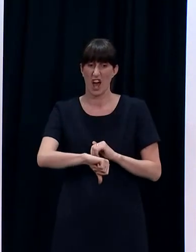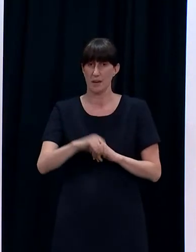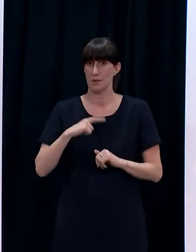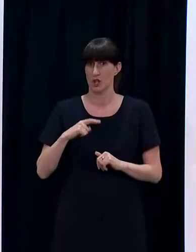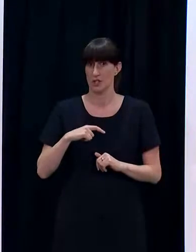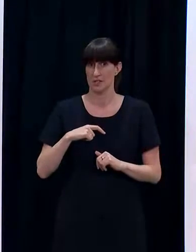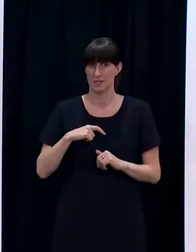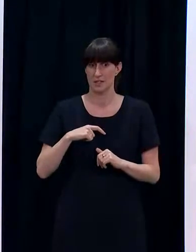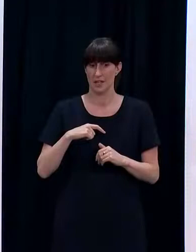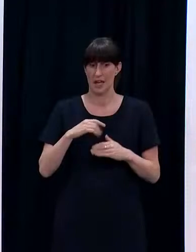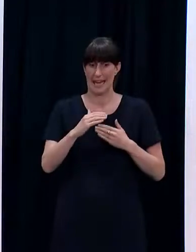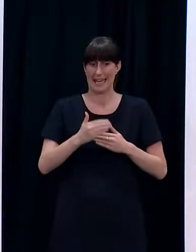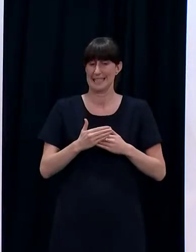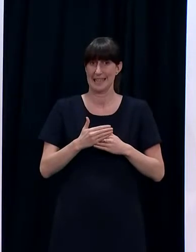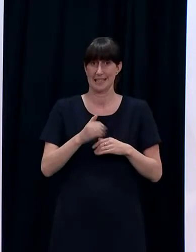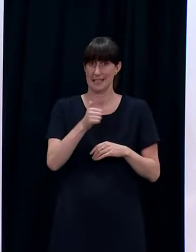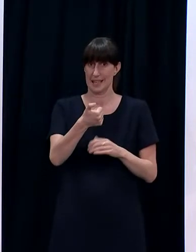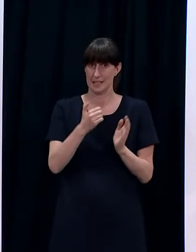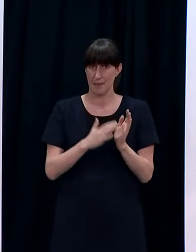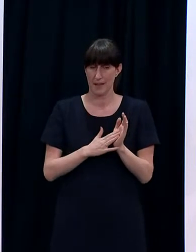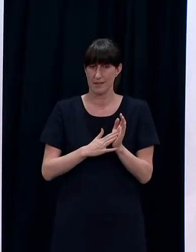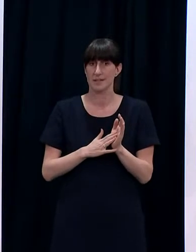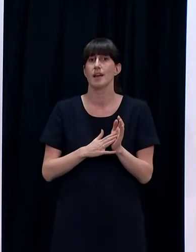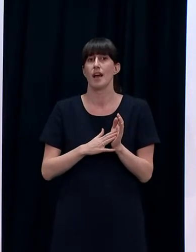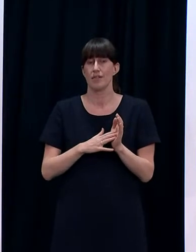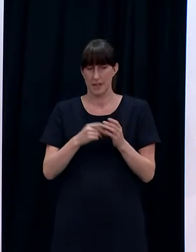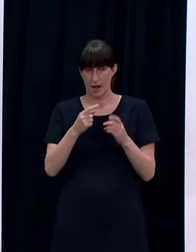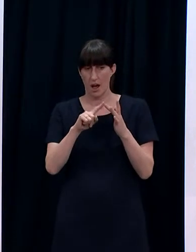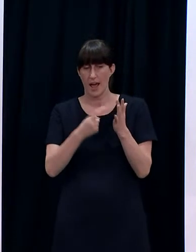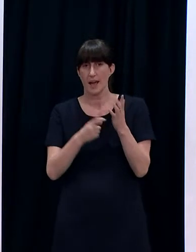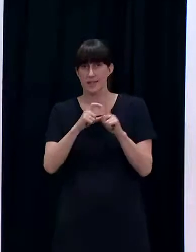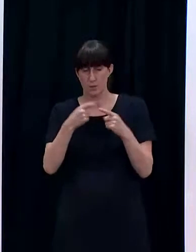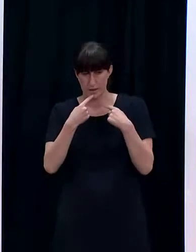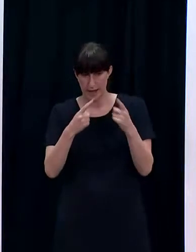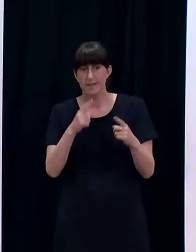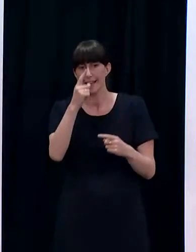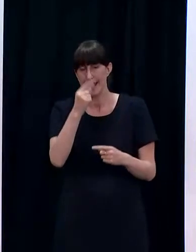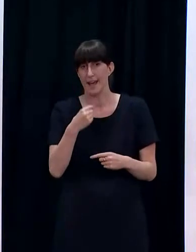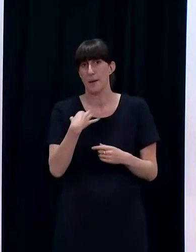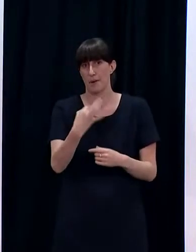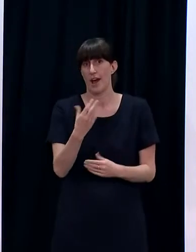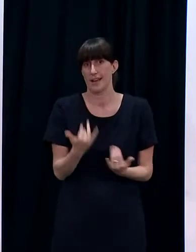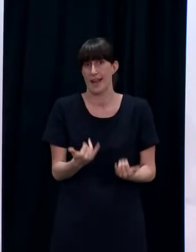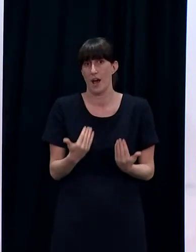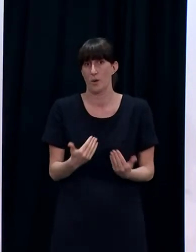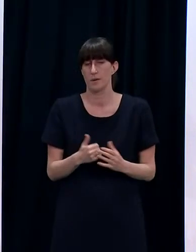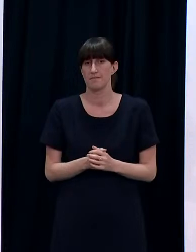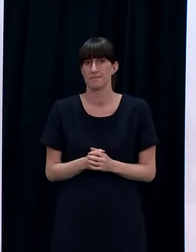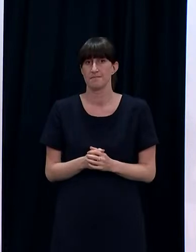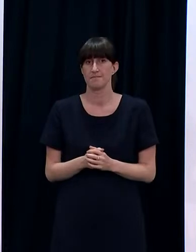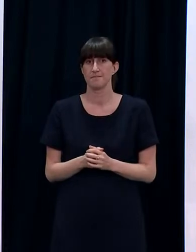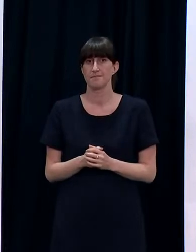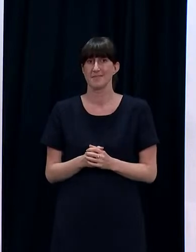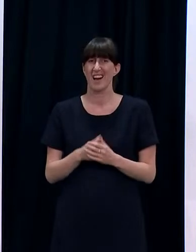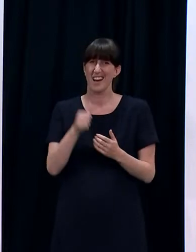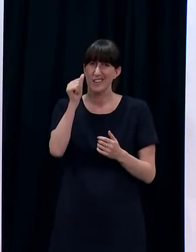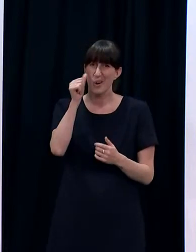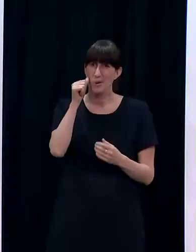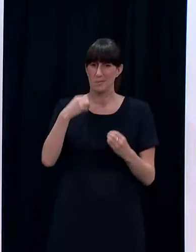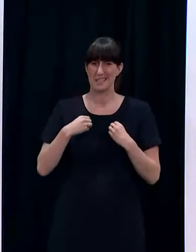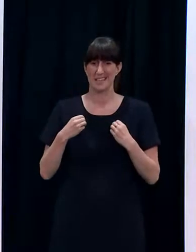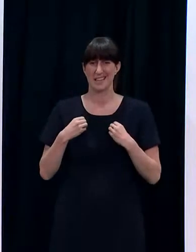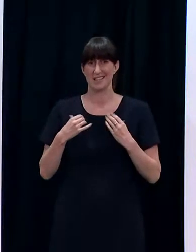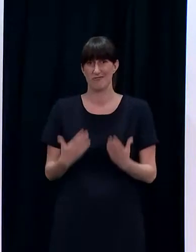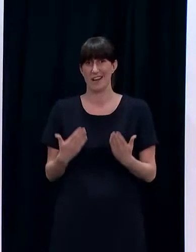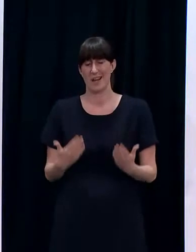new criteria and invite them to apply under the new settings. We know that many businesses are doing it tough at this time, and we